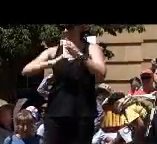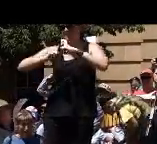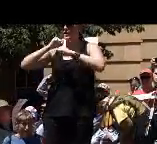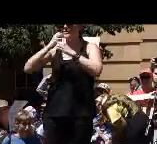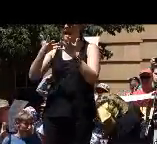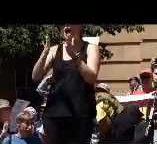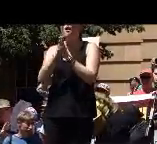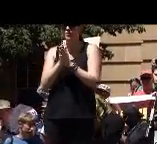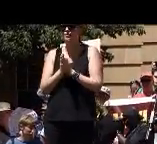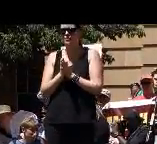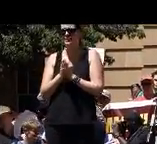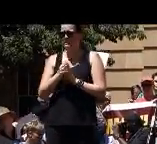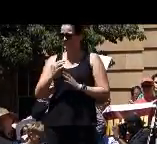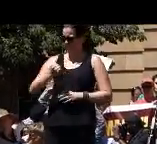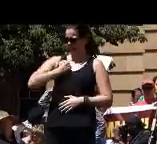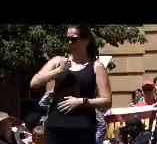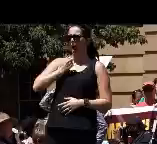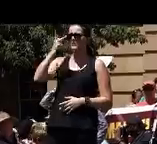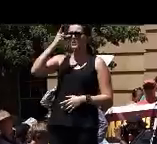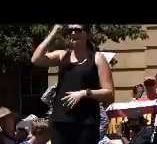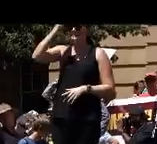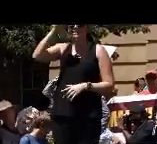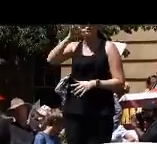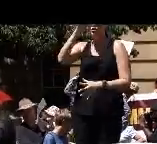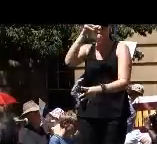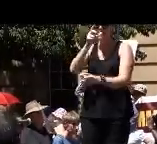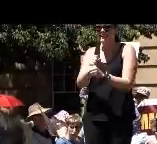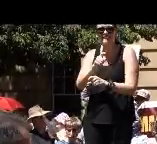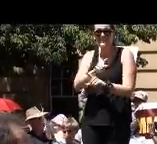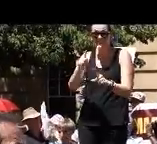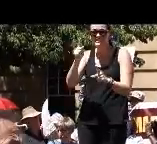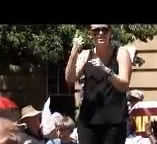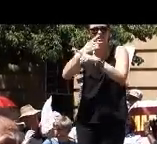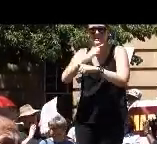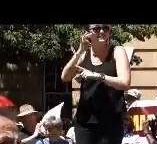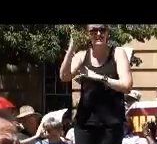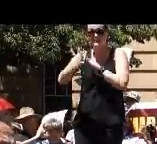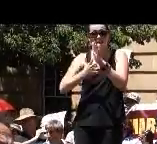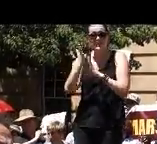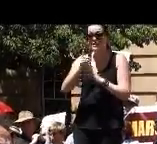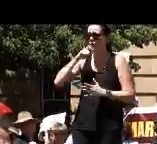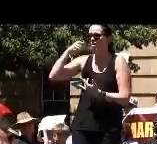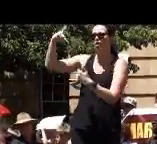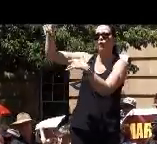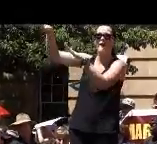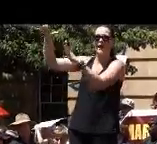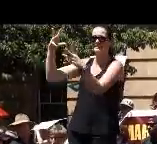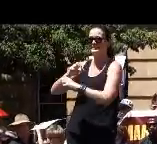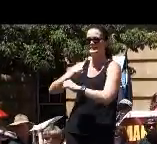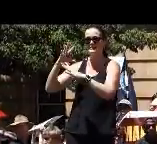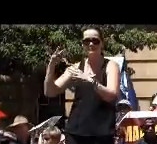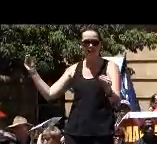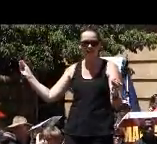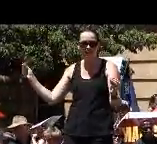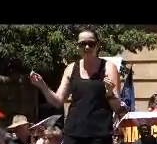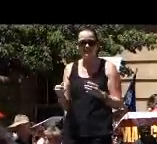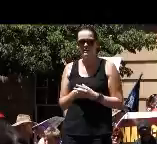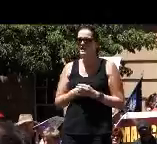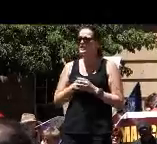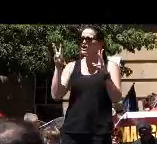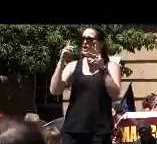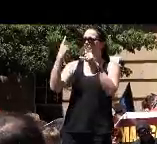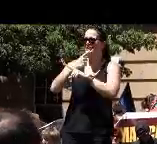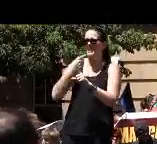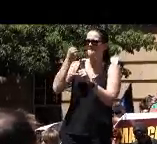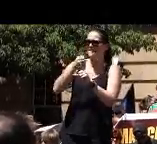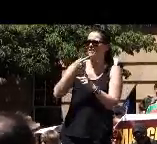Just because our politicians don't believe in these changes, it doesn't mean they're going to go away. Climate change effects on reefs are going